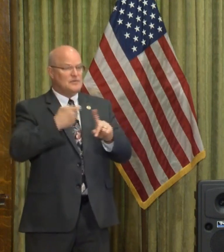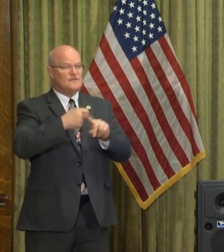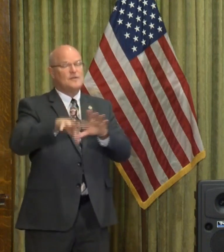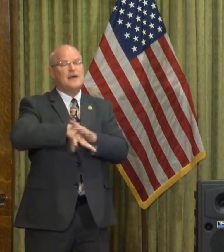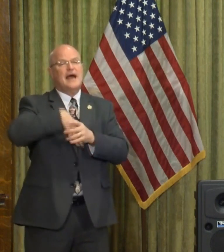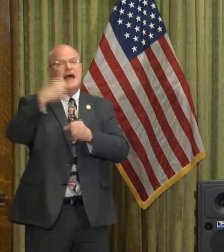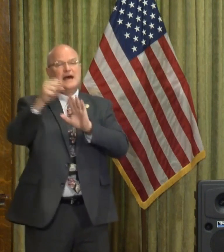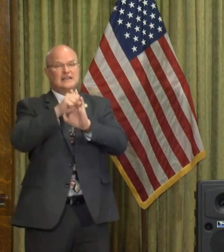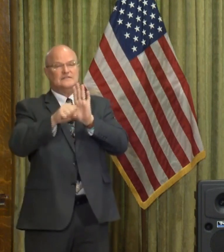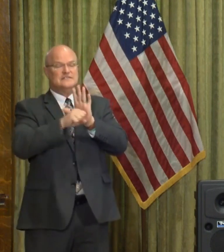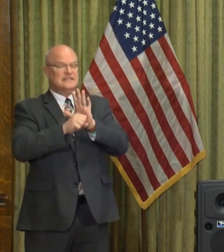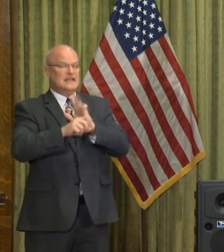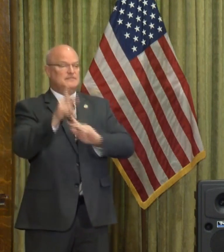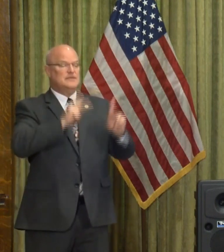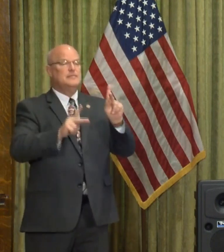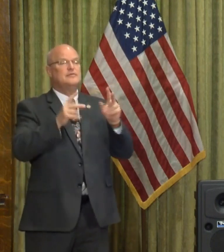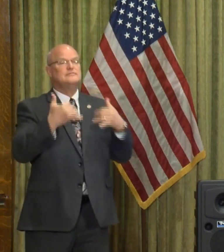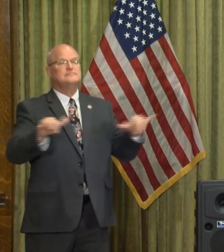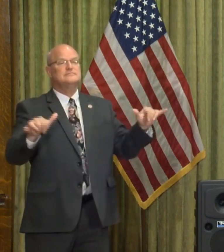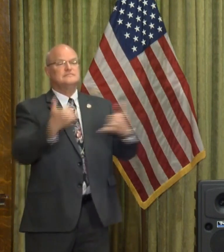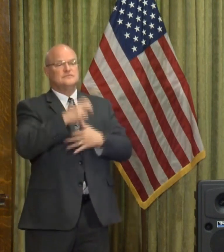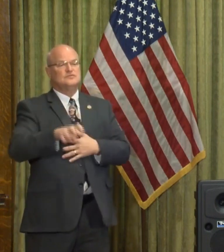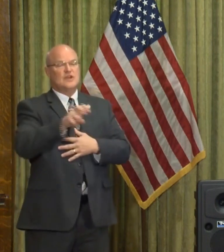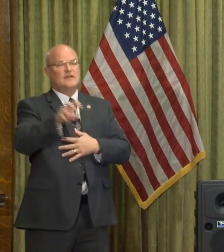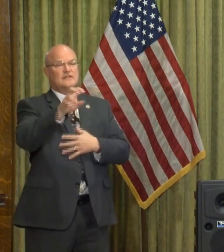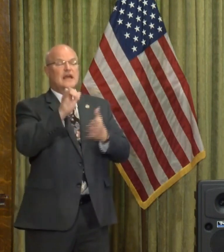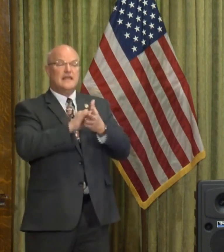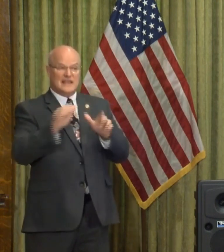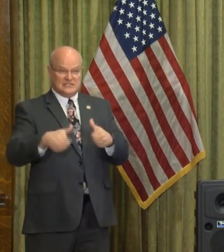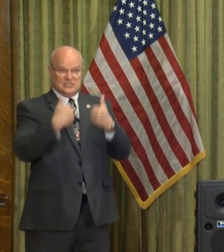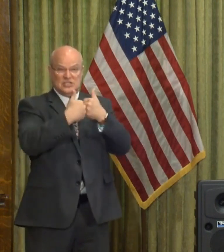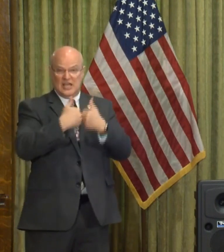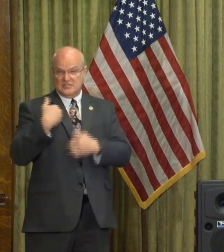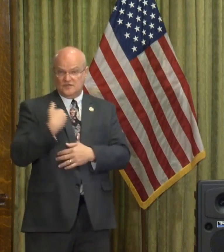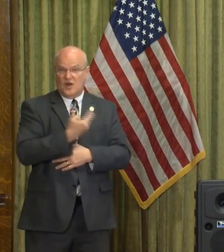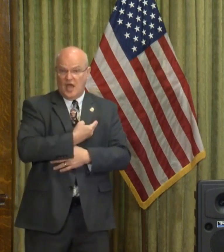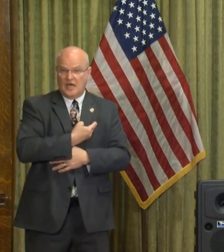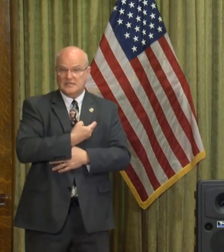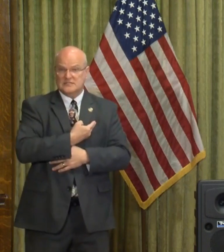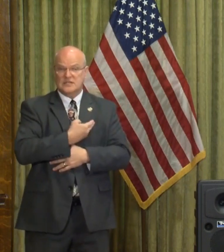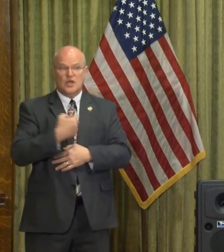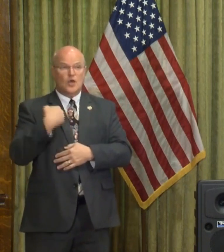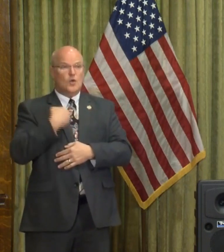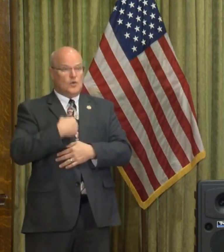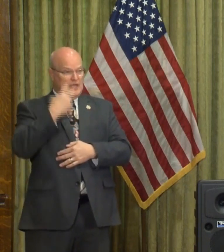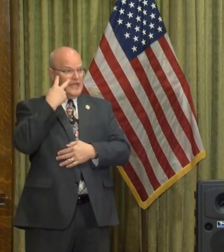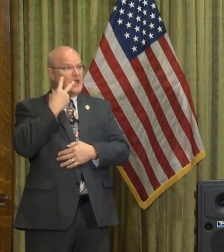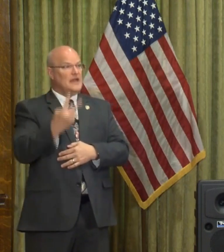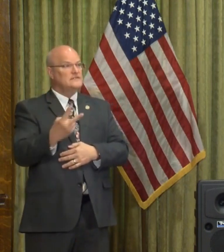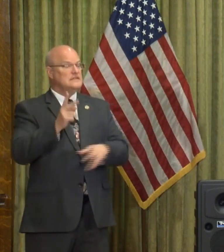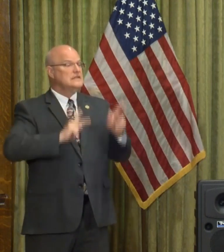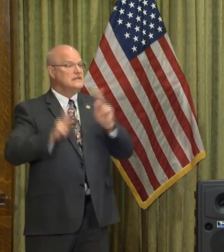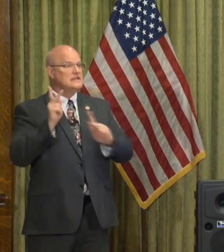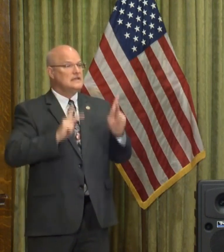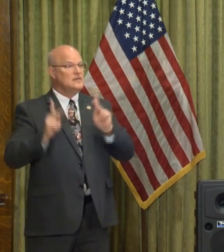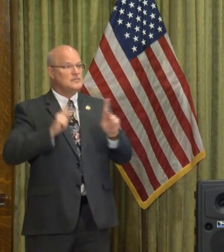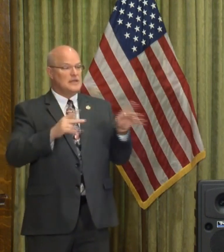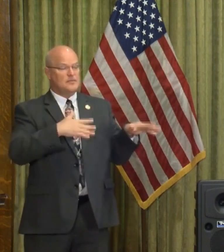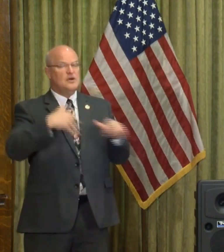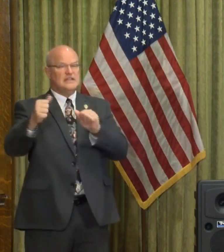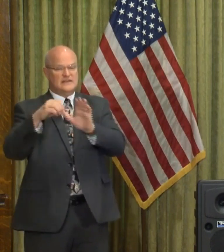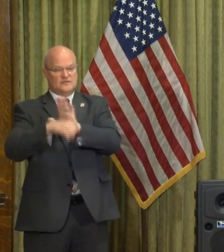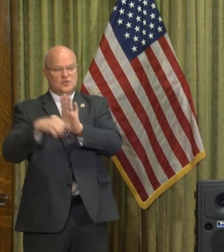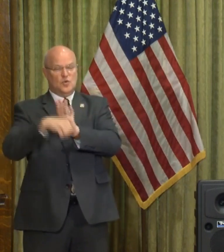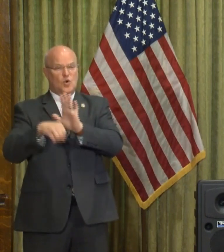occupancy to out-of-state recreational travelers. And that's been a challenge for us as we have seen